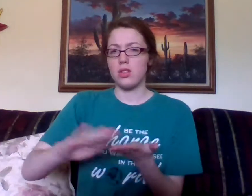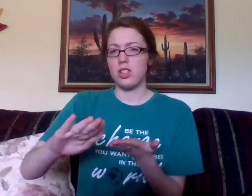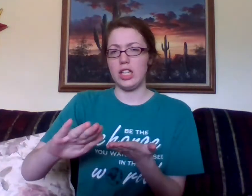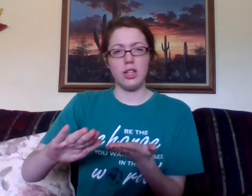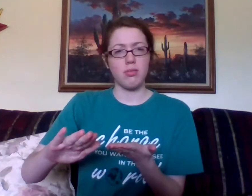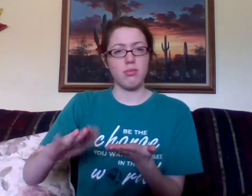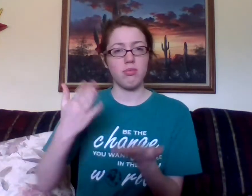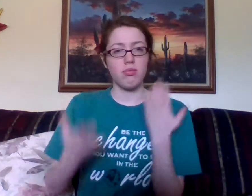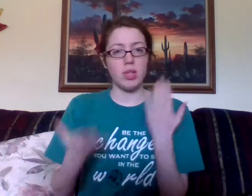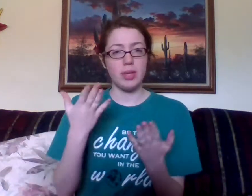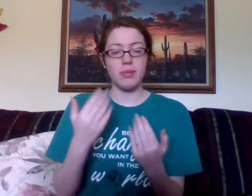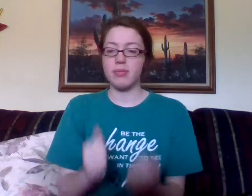Clear? Maybe.